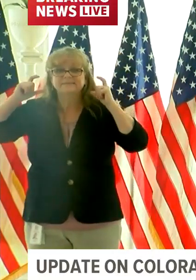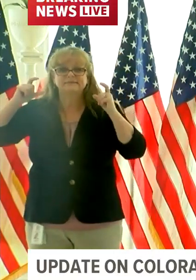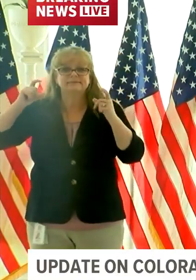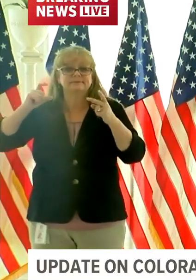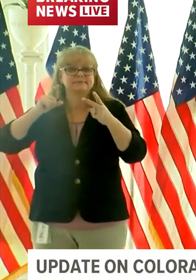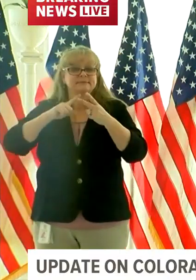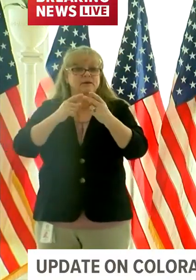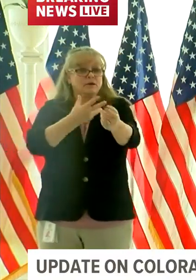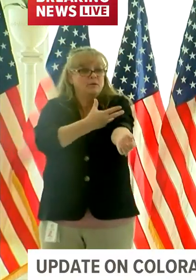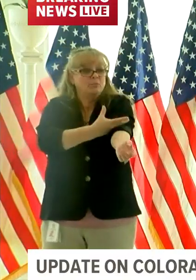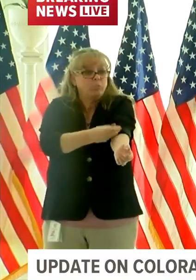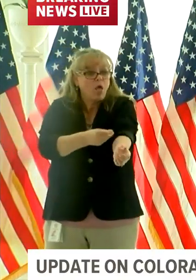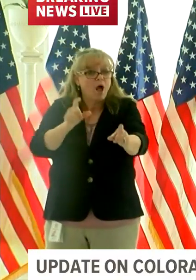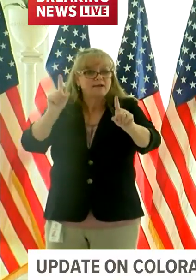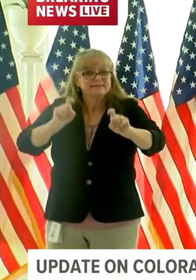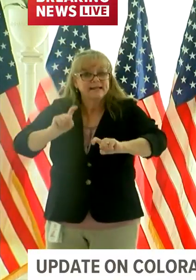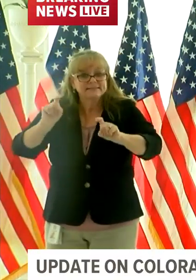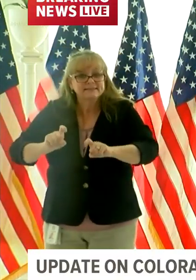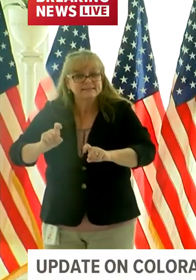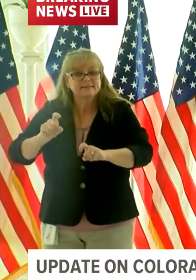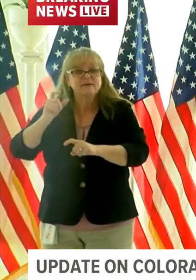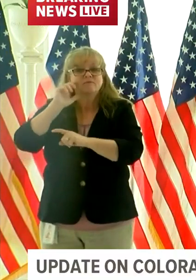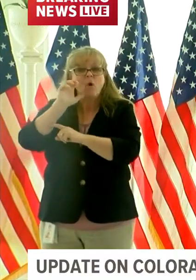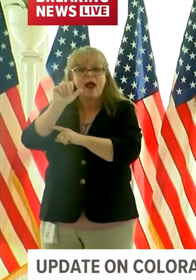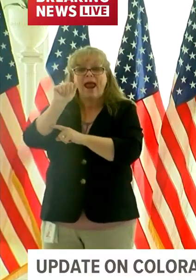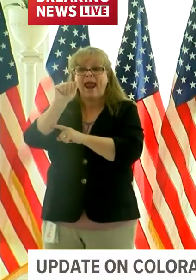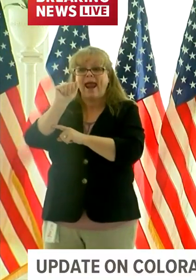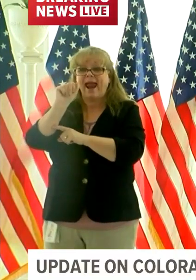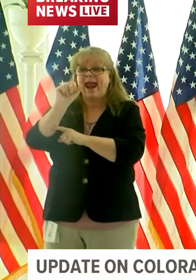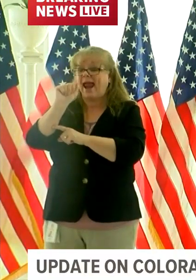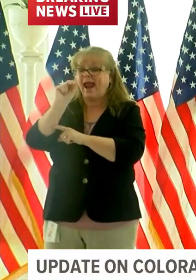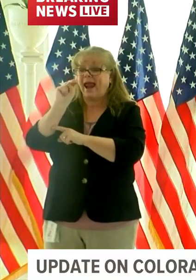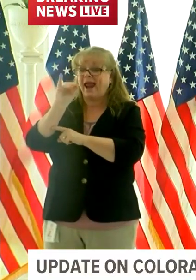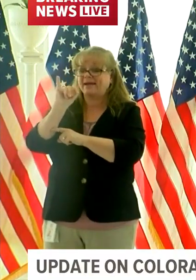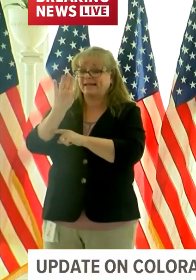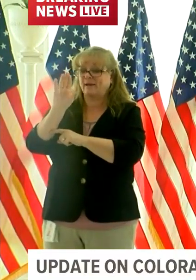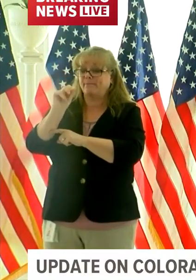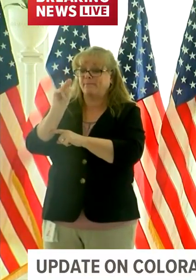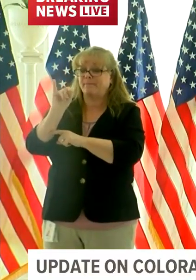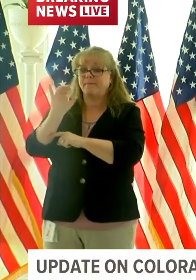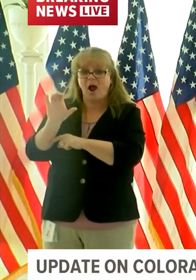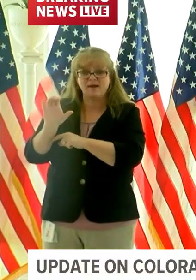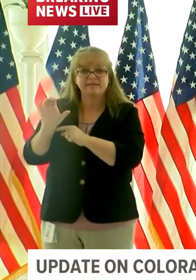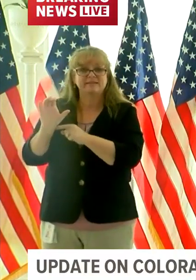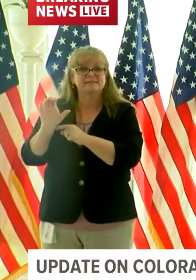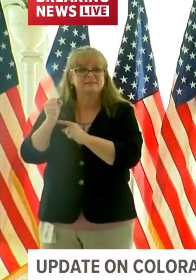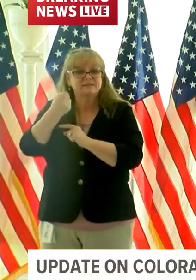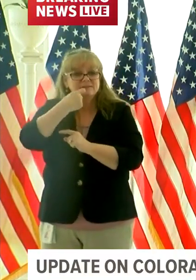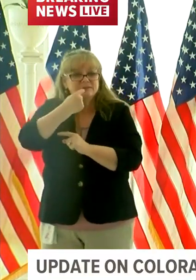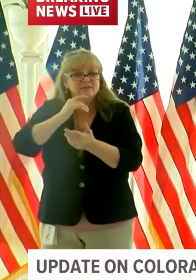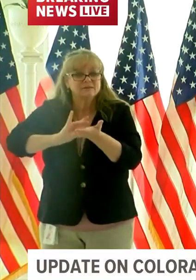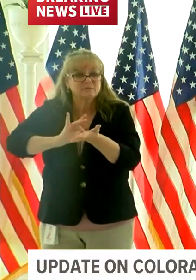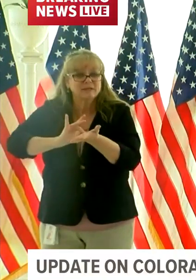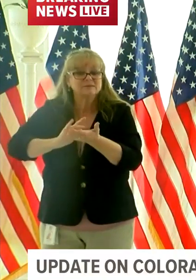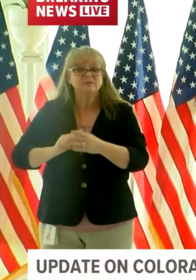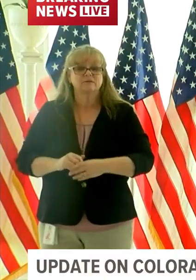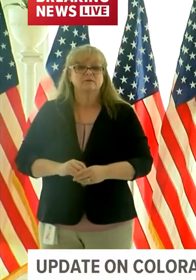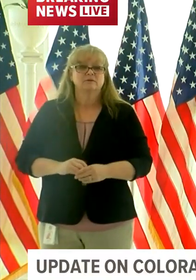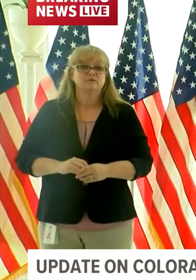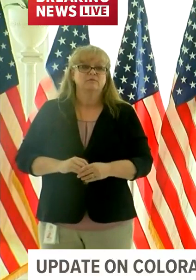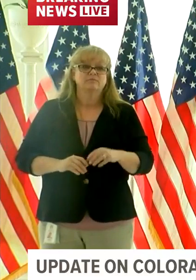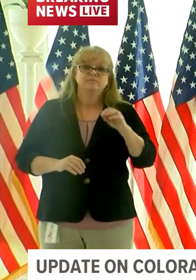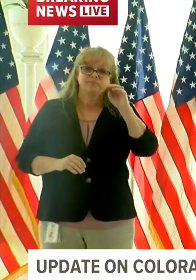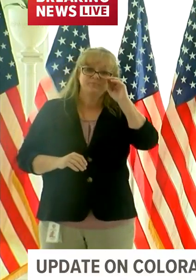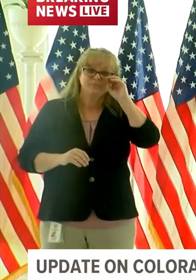the testing nasally for the virus itself. Maria? So we have received a question from